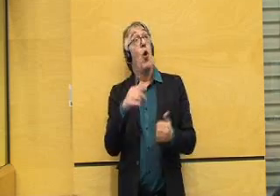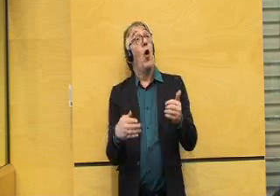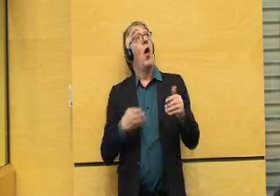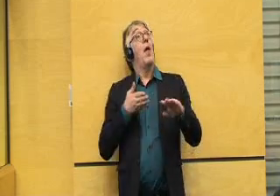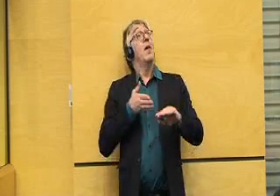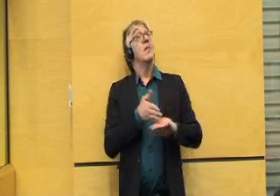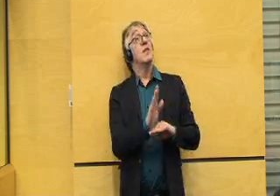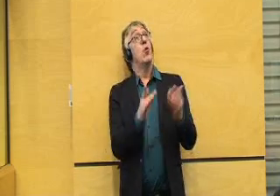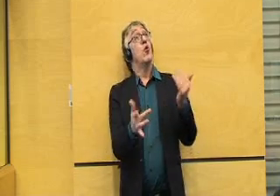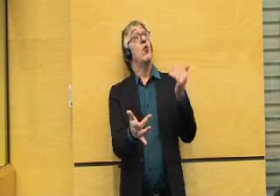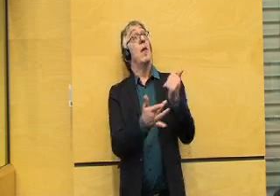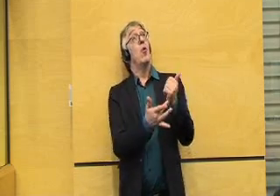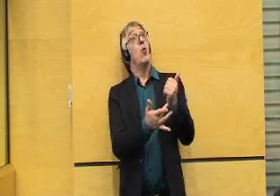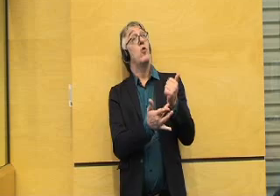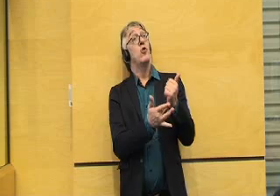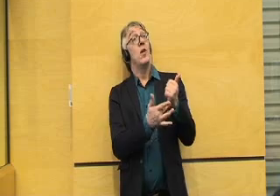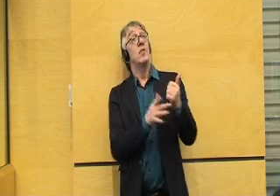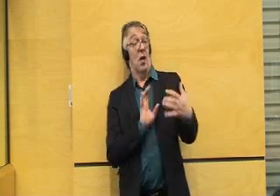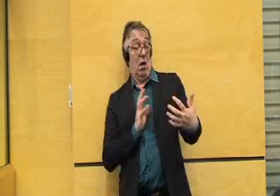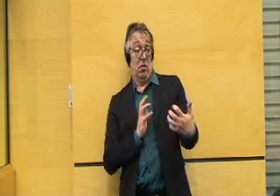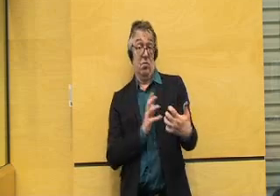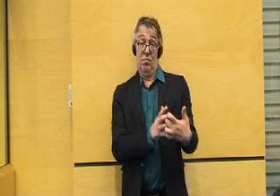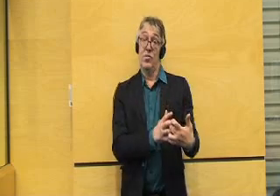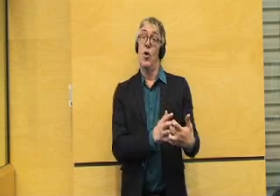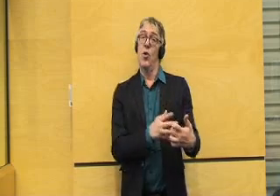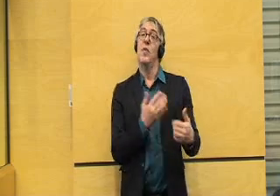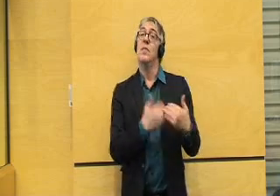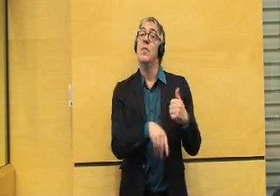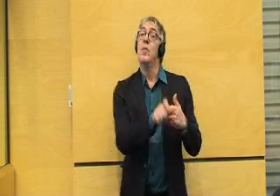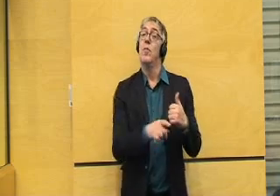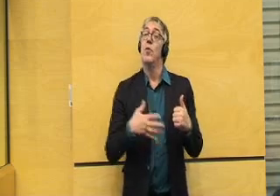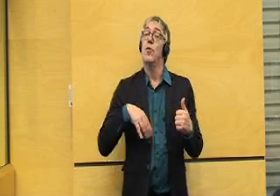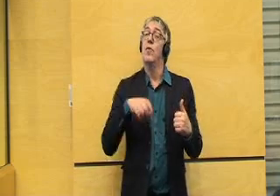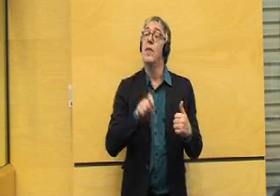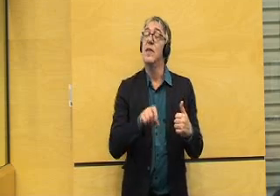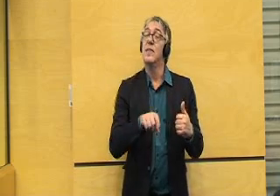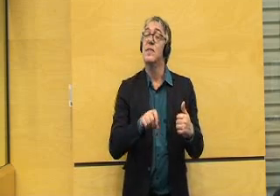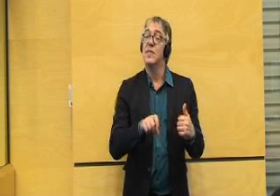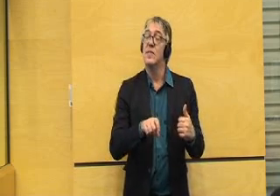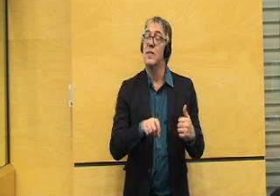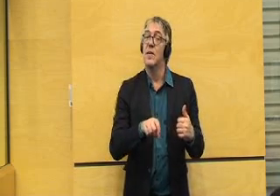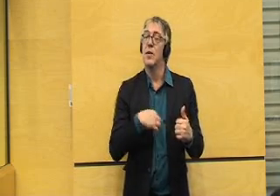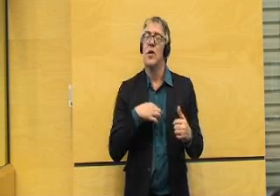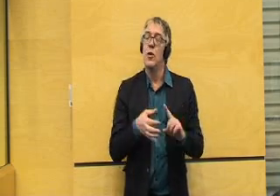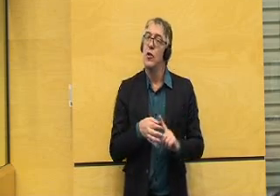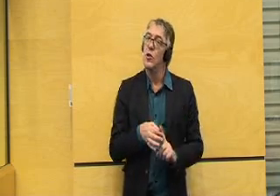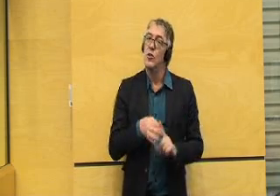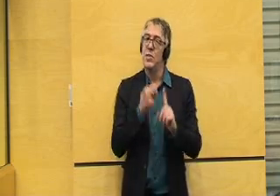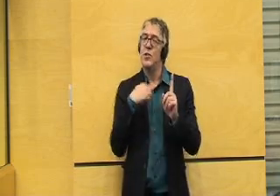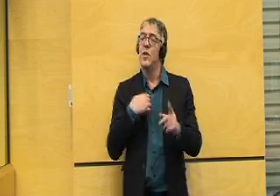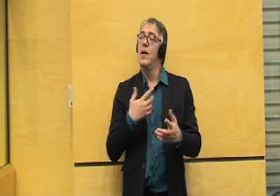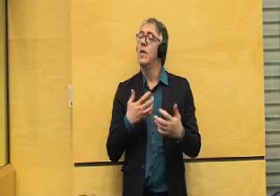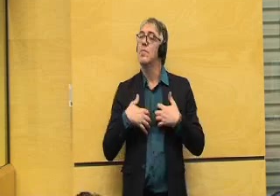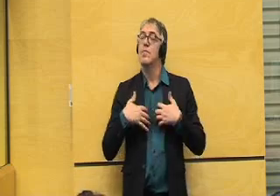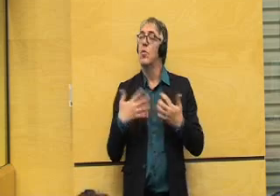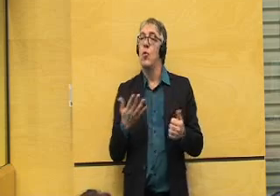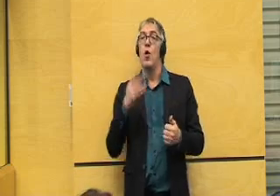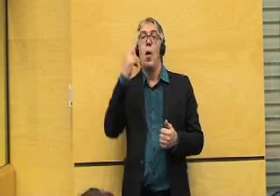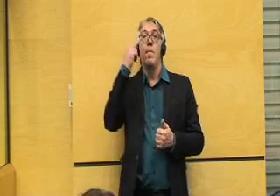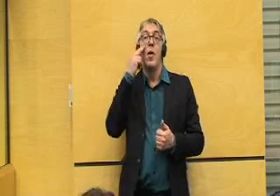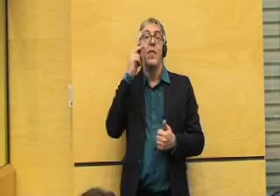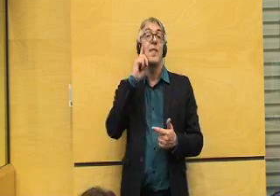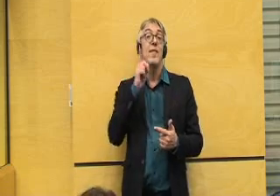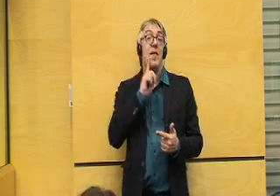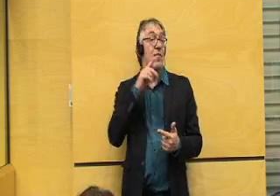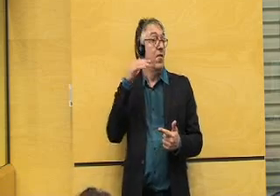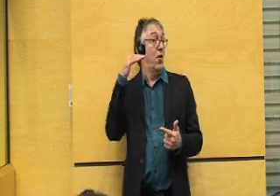to the needs of people with disabilities, with special regard to the blind, the deaf and hard of hearing. Please also